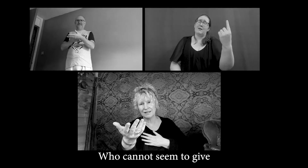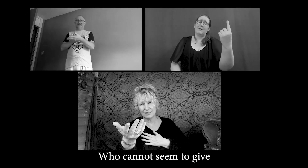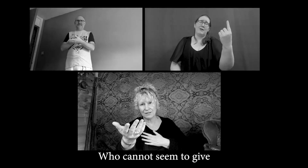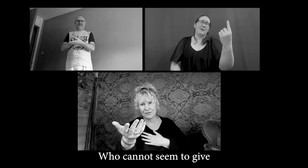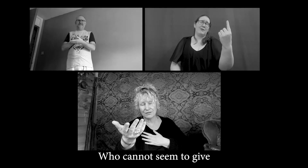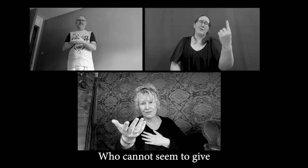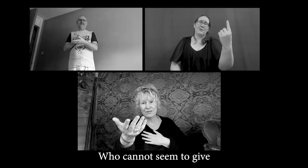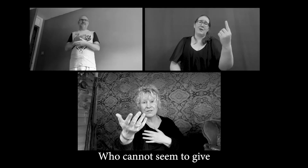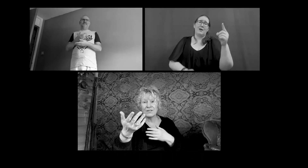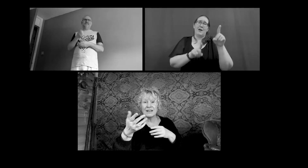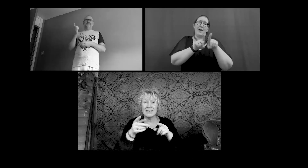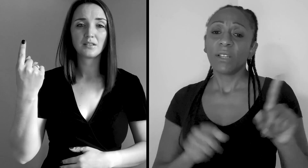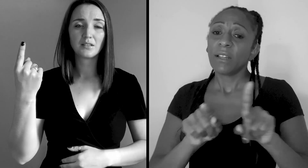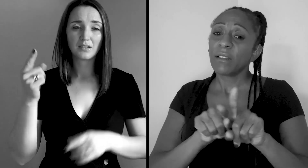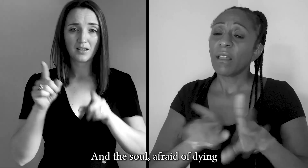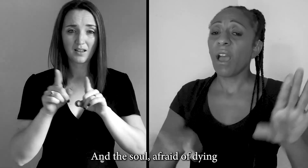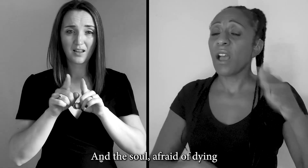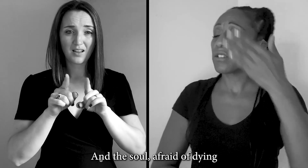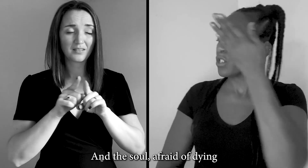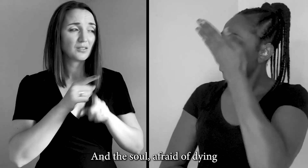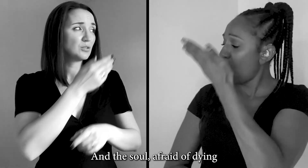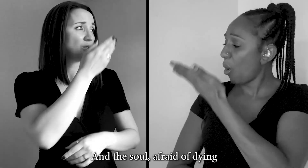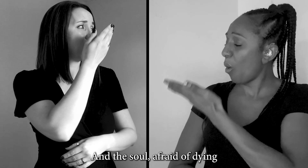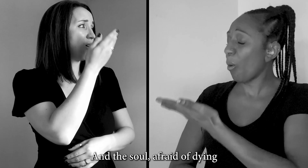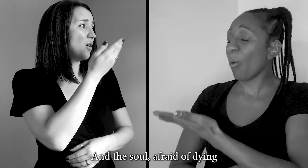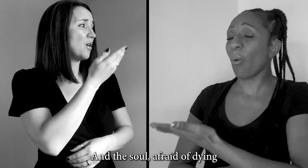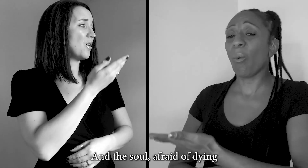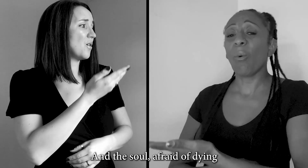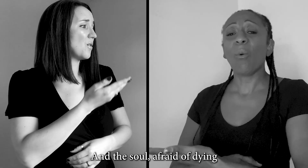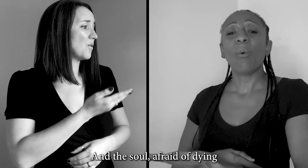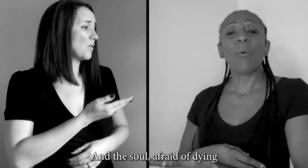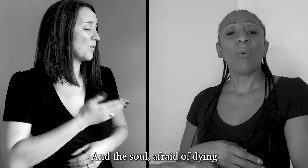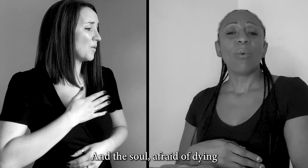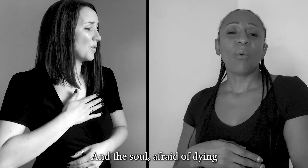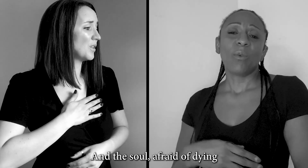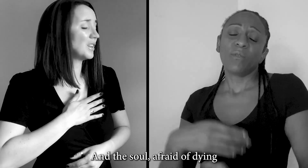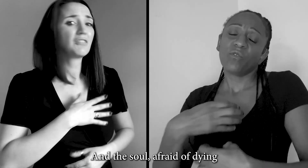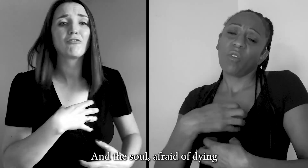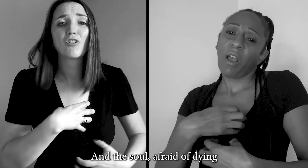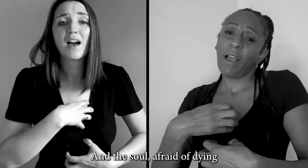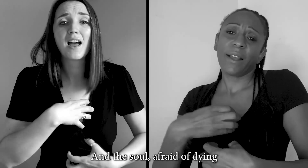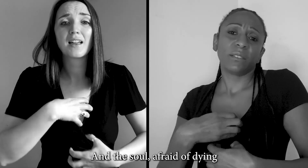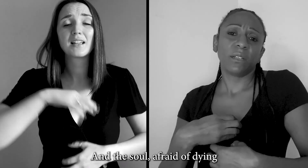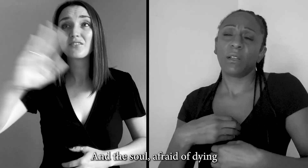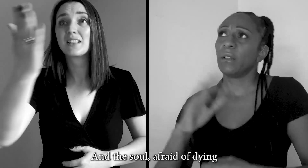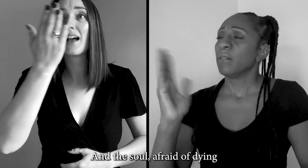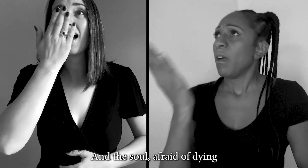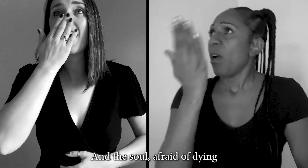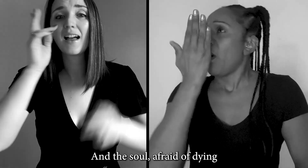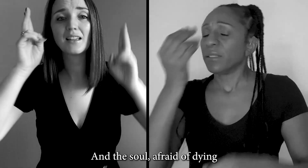And the soul afraid of dying,